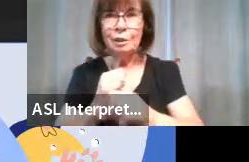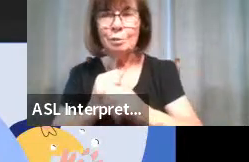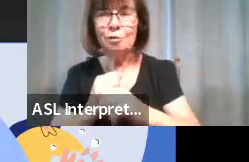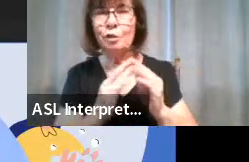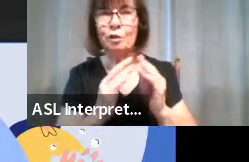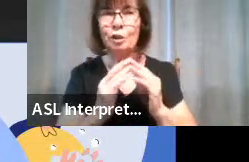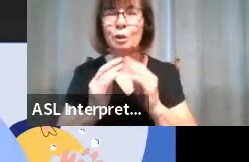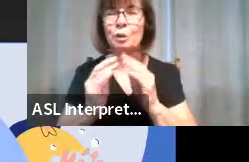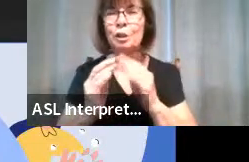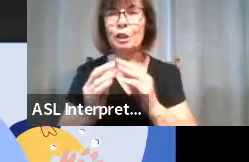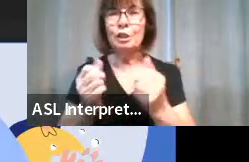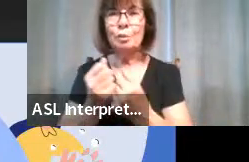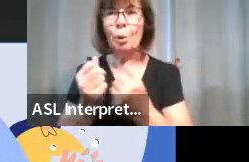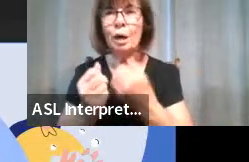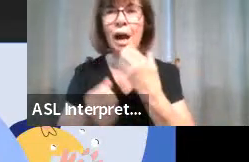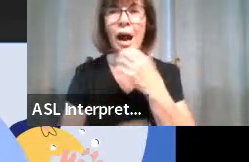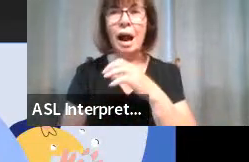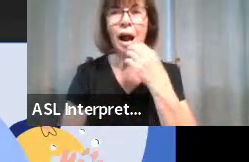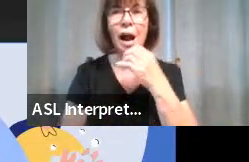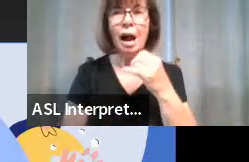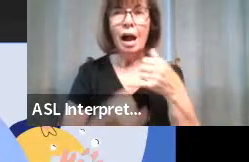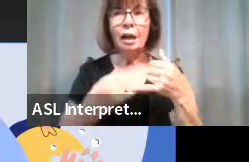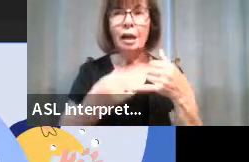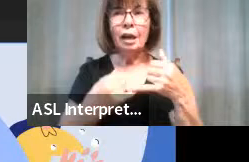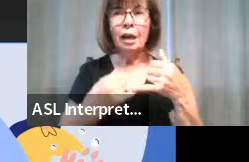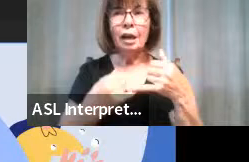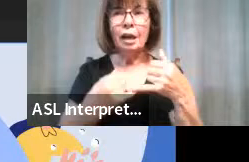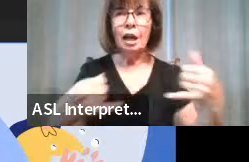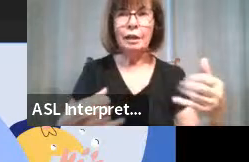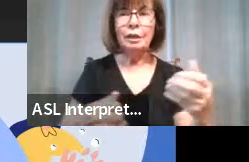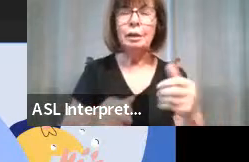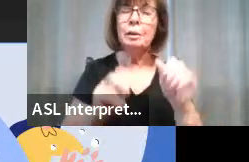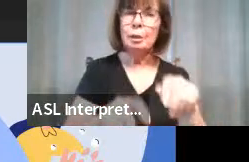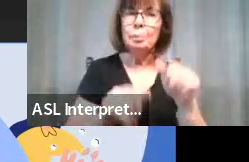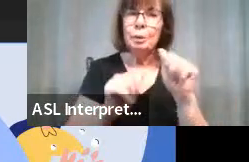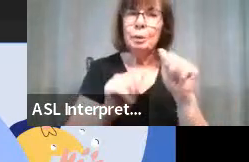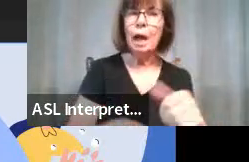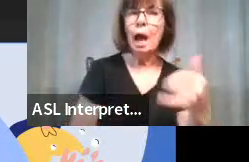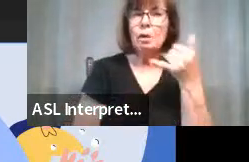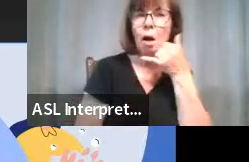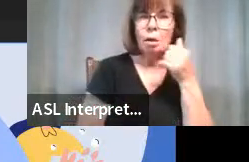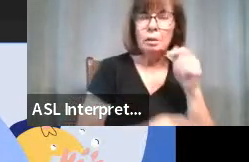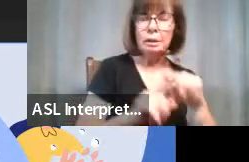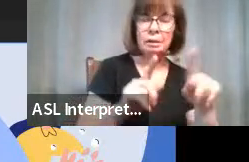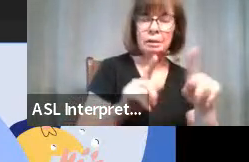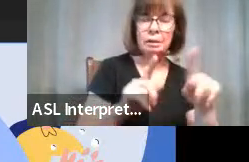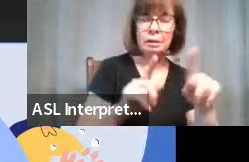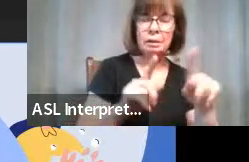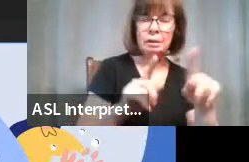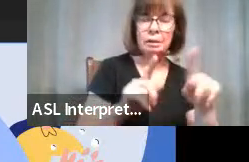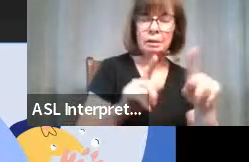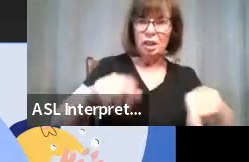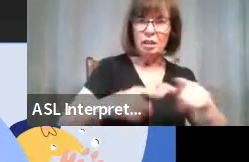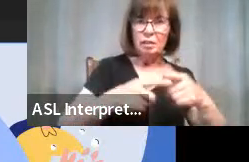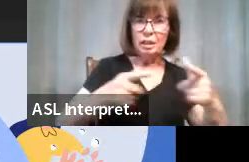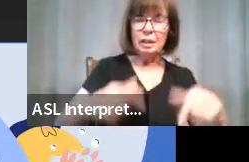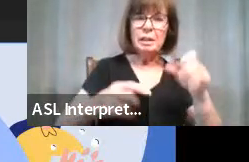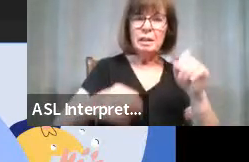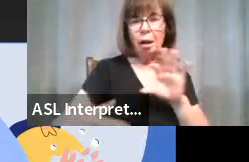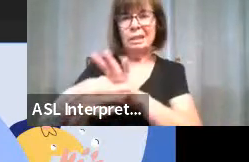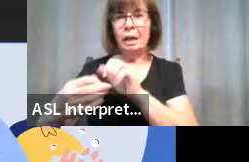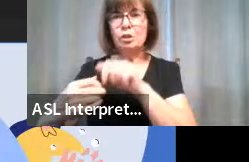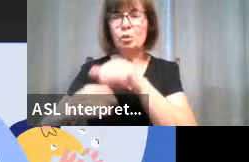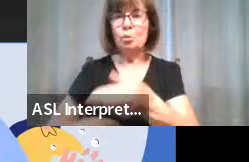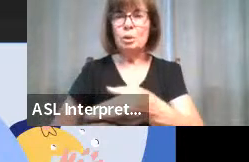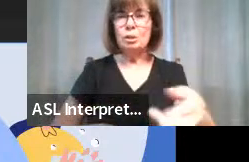hotline that people can call in multiple languages, and then they can try to link people to resources for COVID,